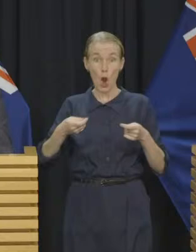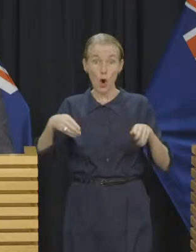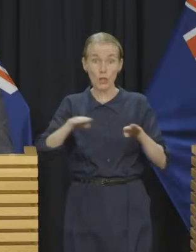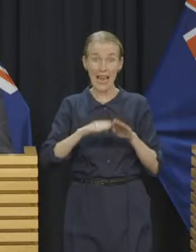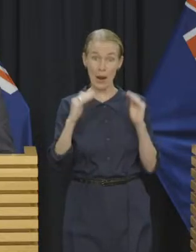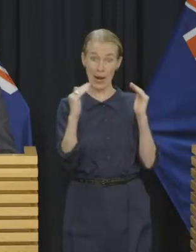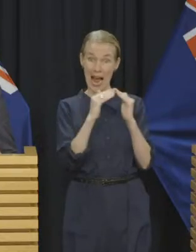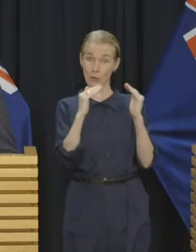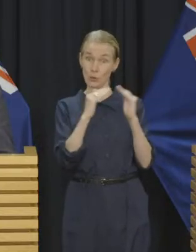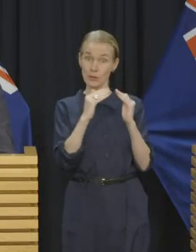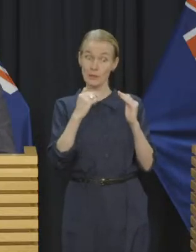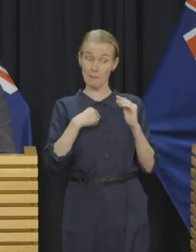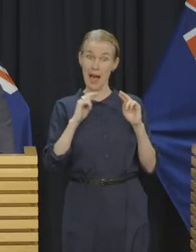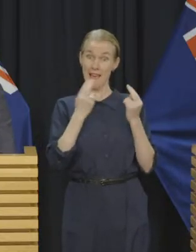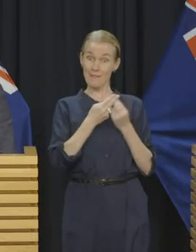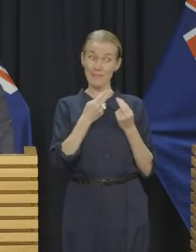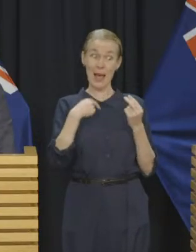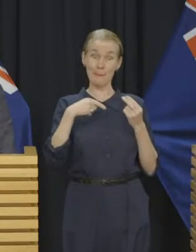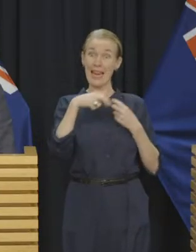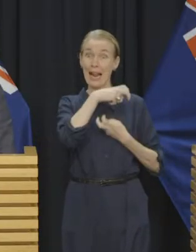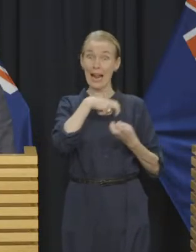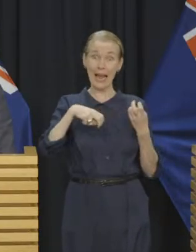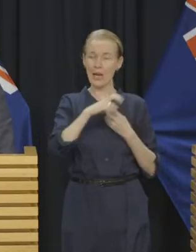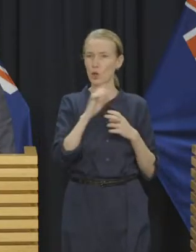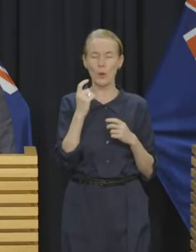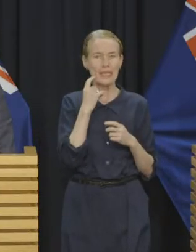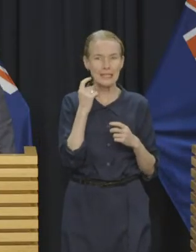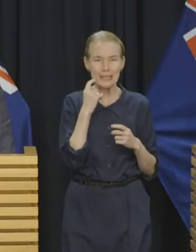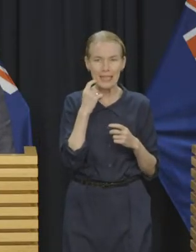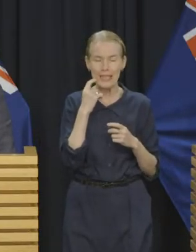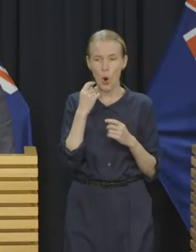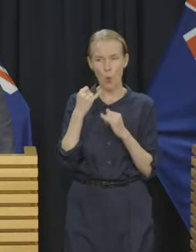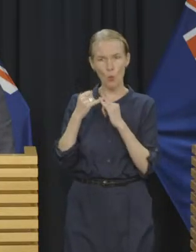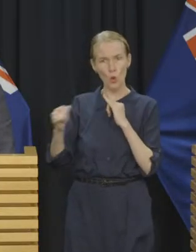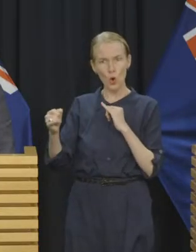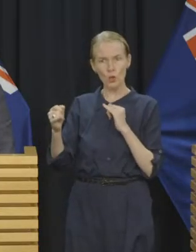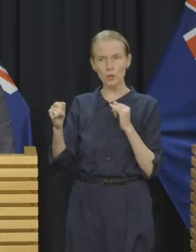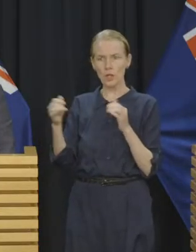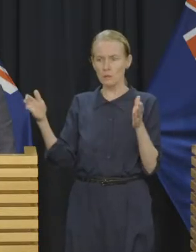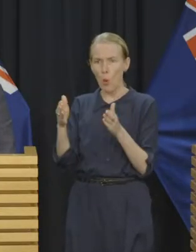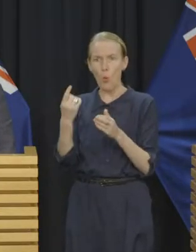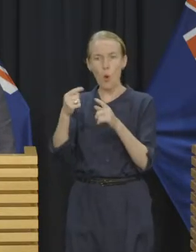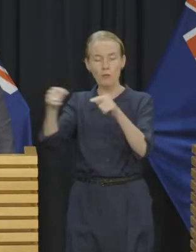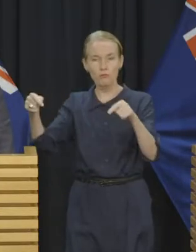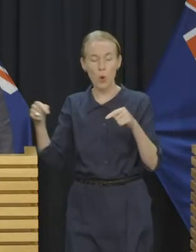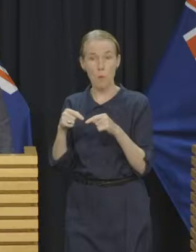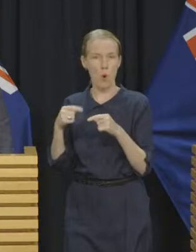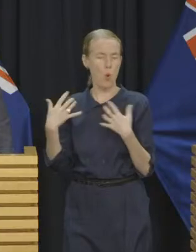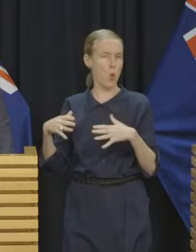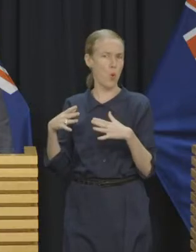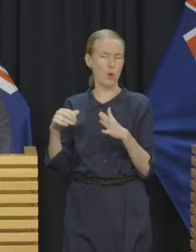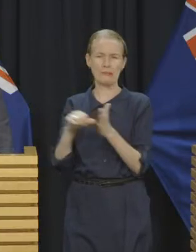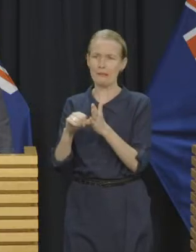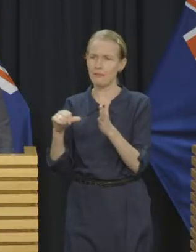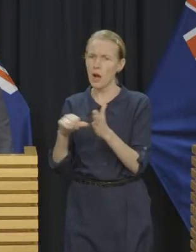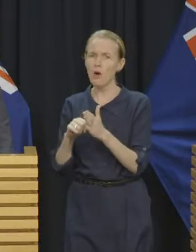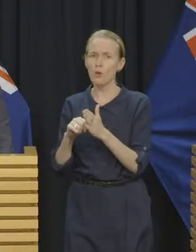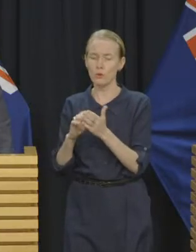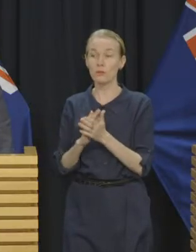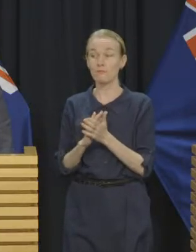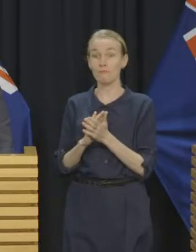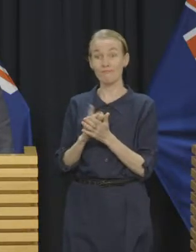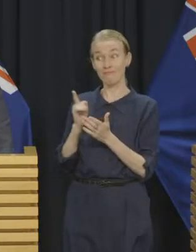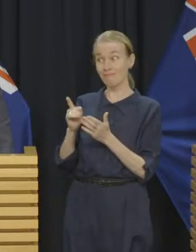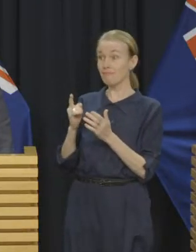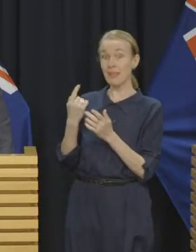got quite a big house. So being in that confined space with young kids will be very, very challenging for those those families. The feedback that I have had from the staff